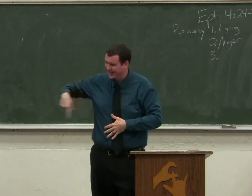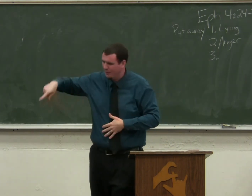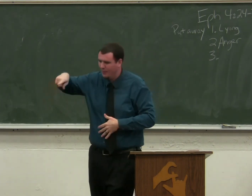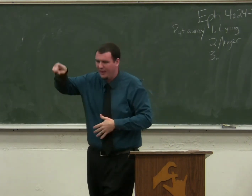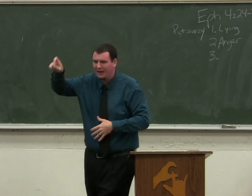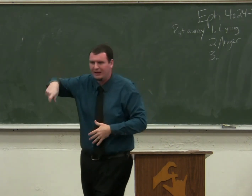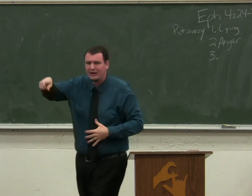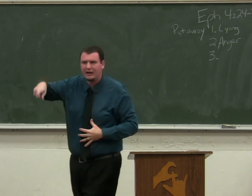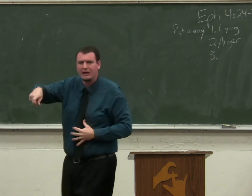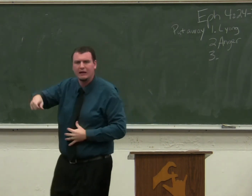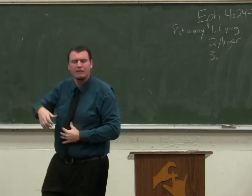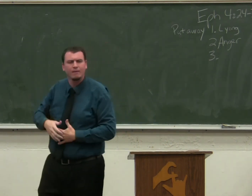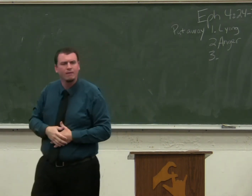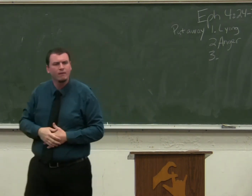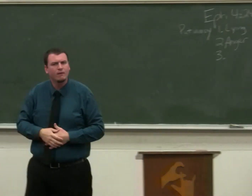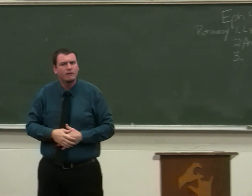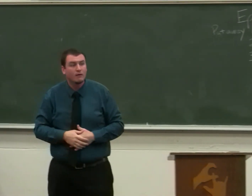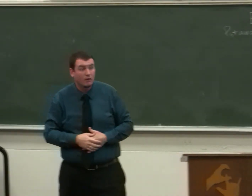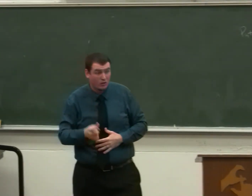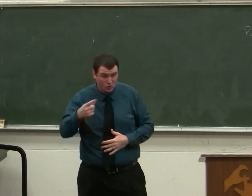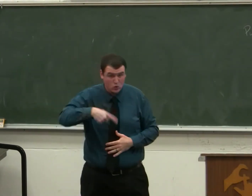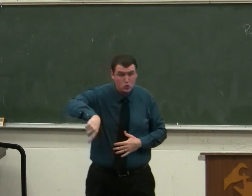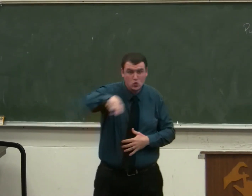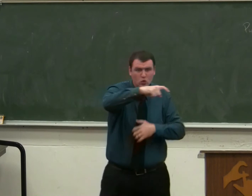to give to them that need it.